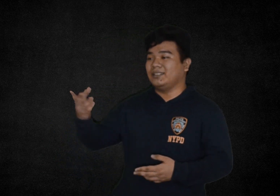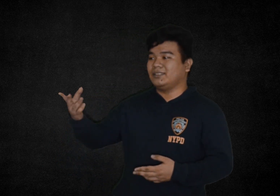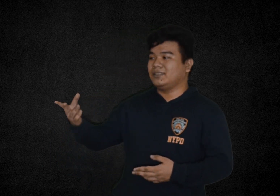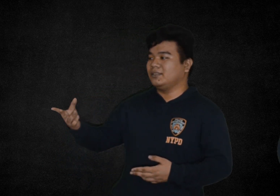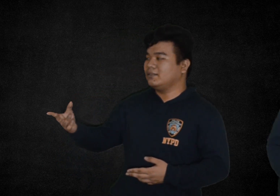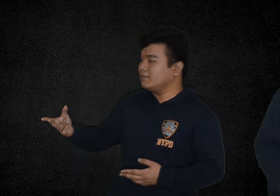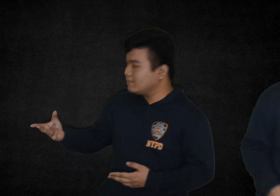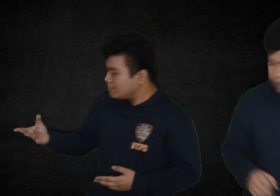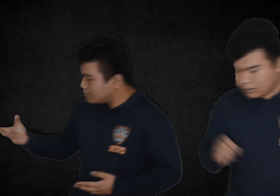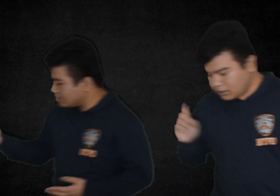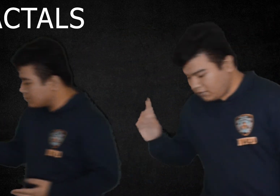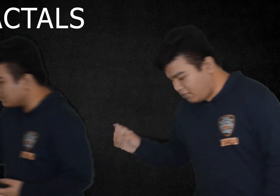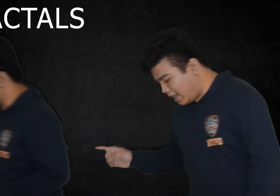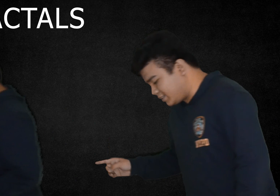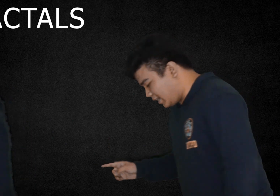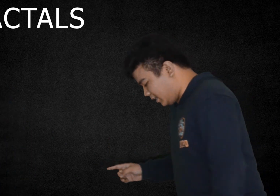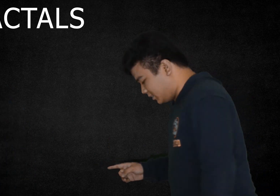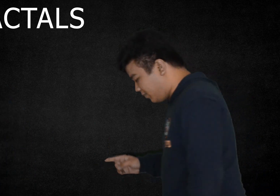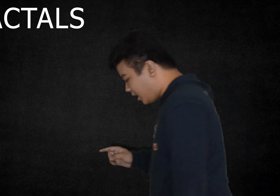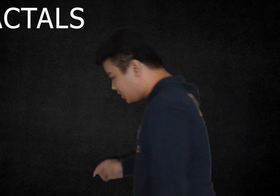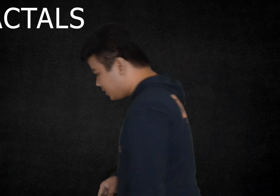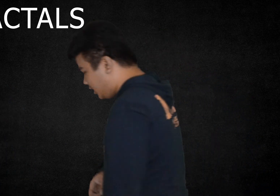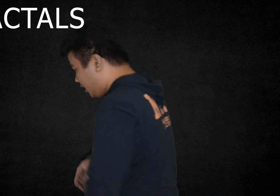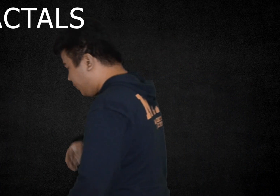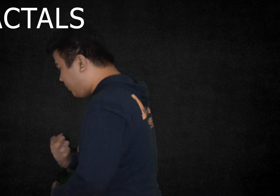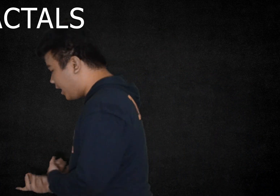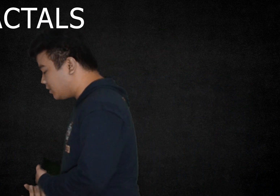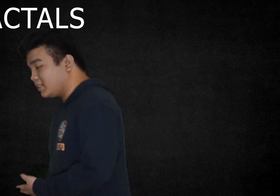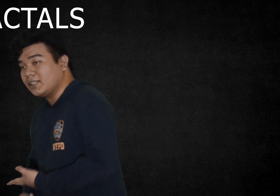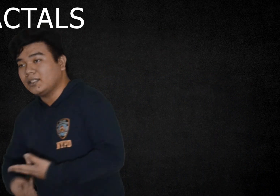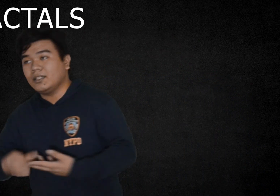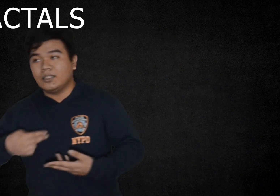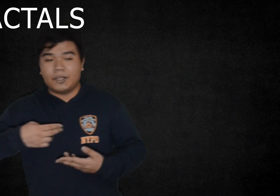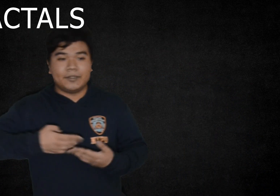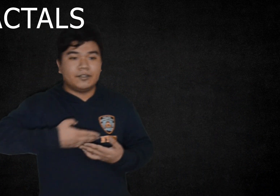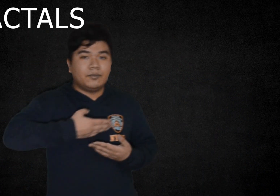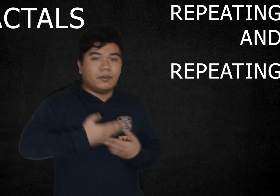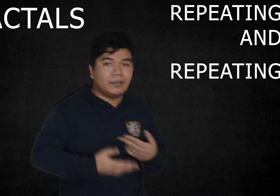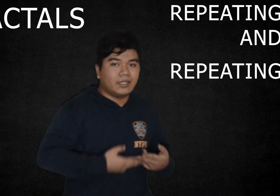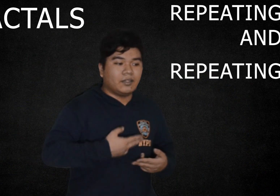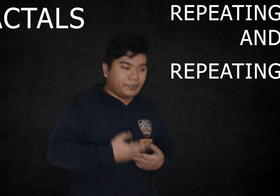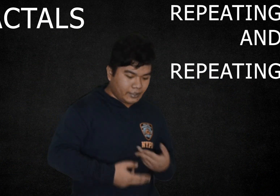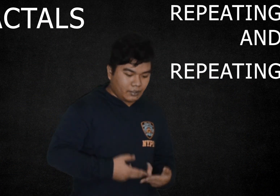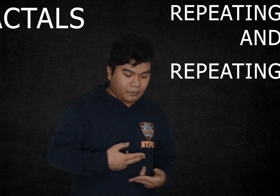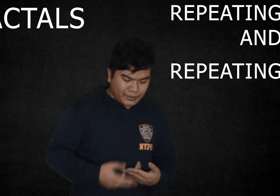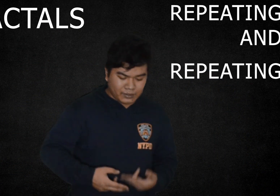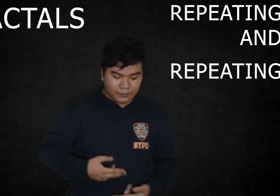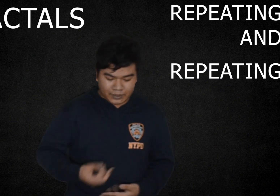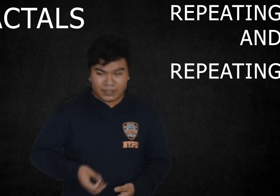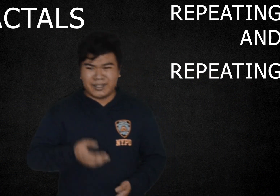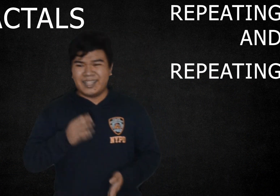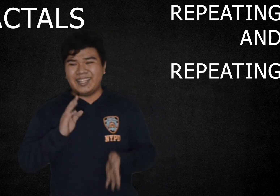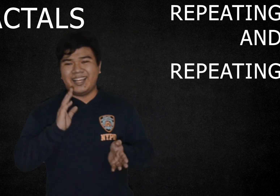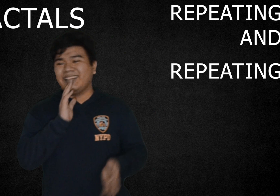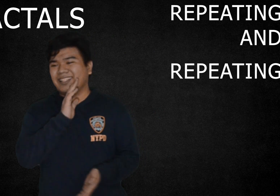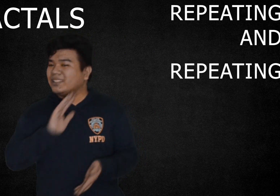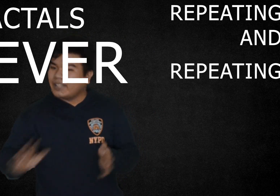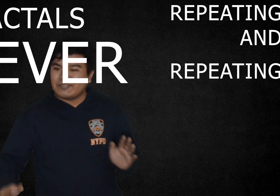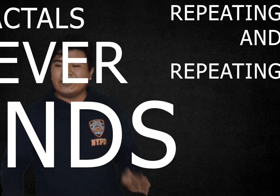fractals. So fractals are patterns that are keeping repeating, and it never